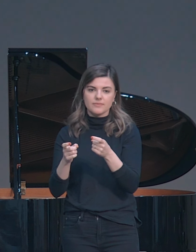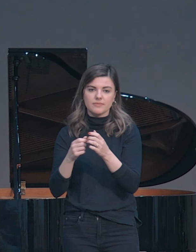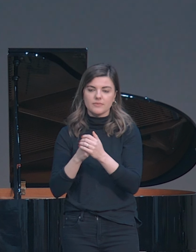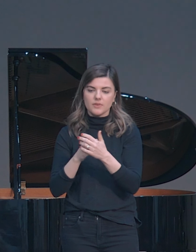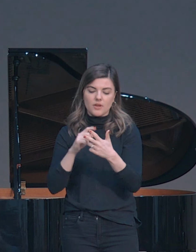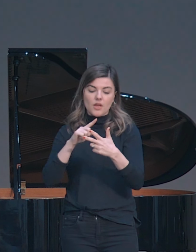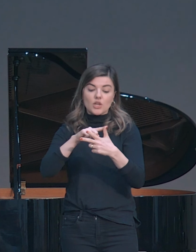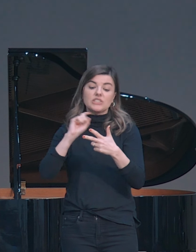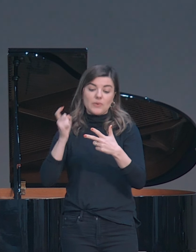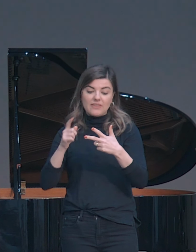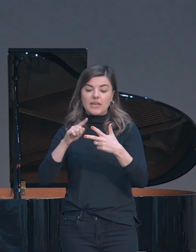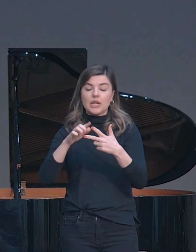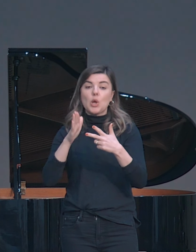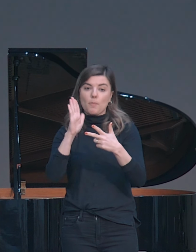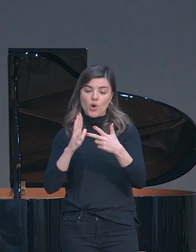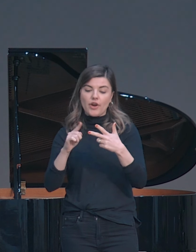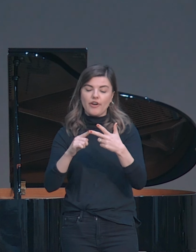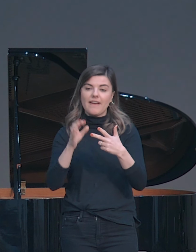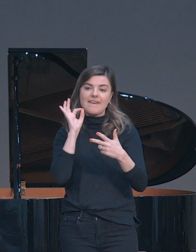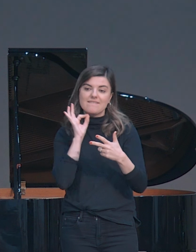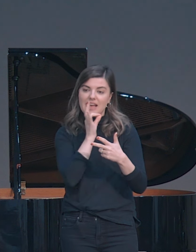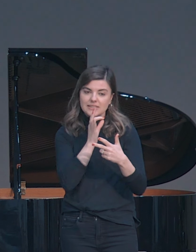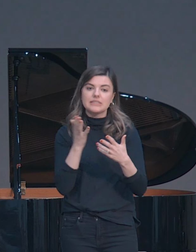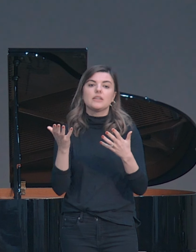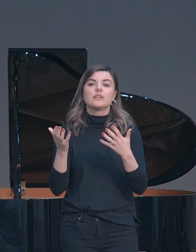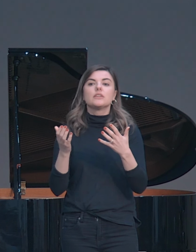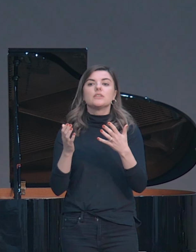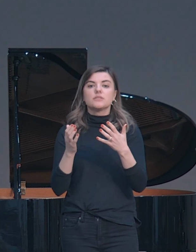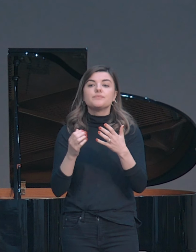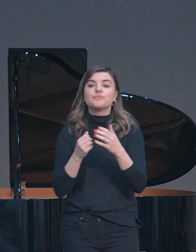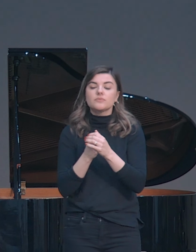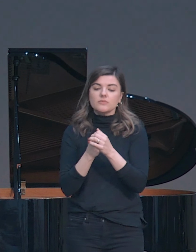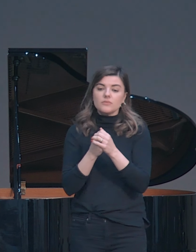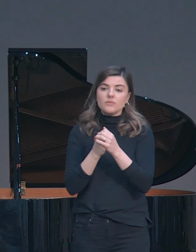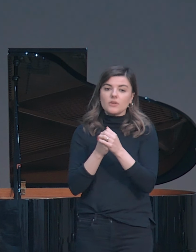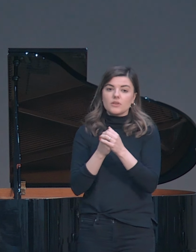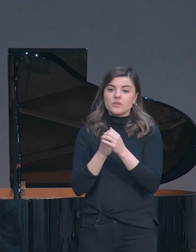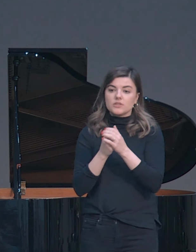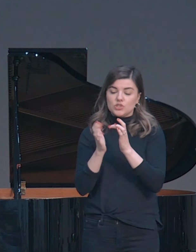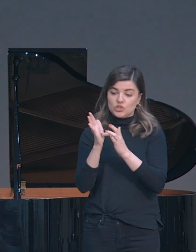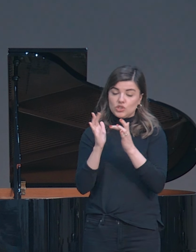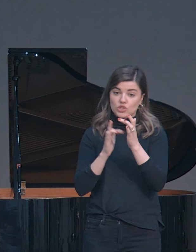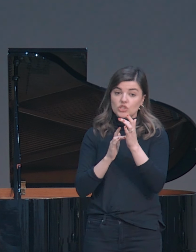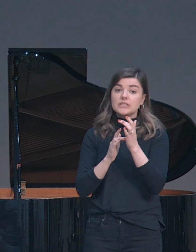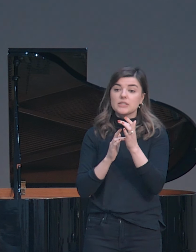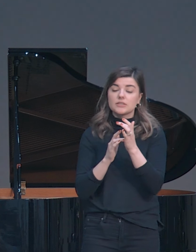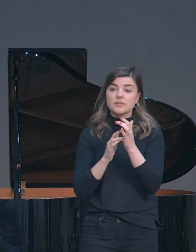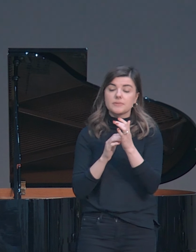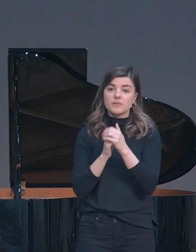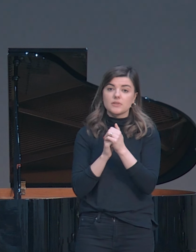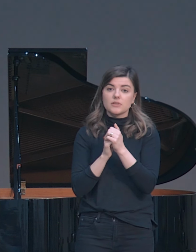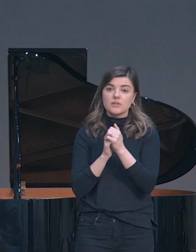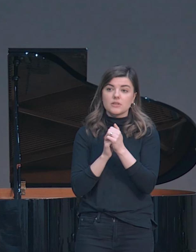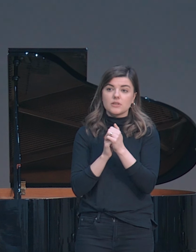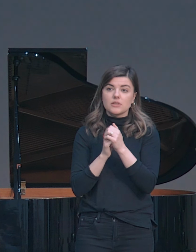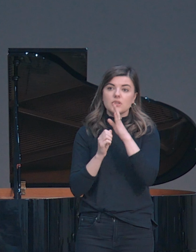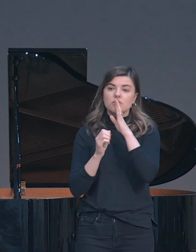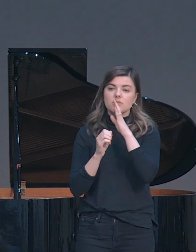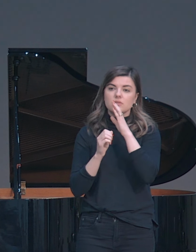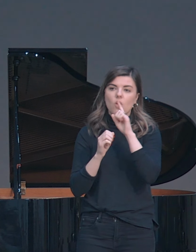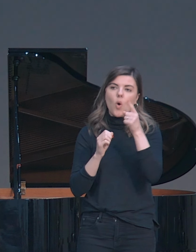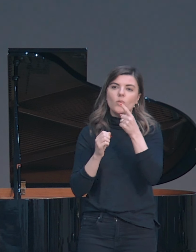giving, prayer, and fasting, the only act expanded on by Jesus and recorded by Matthew is in relationship to